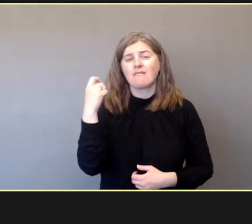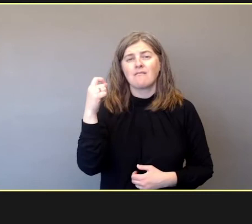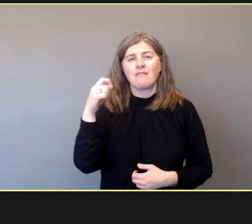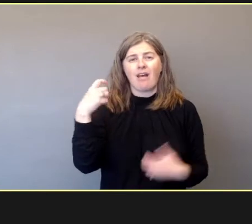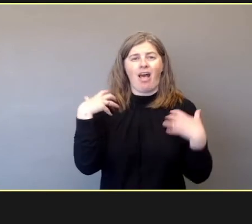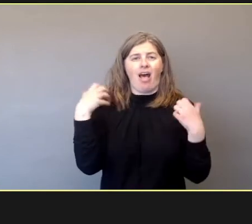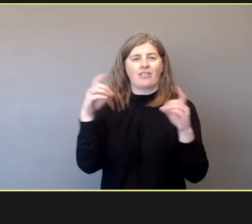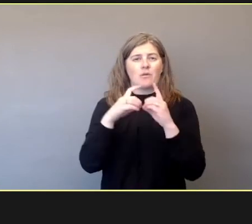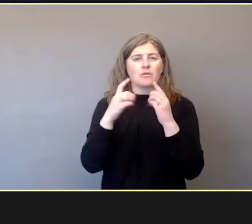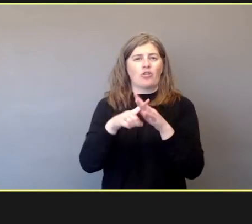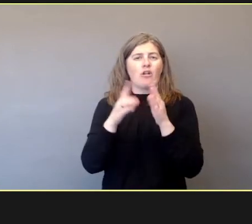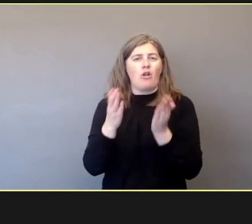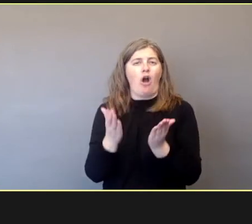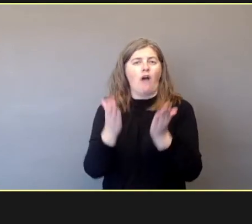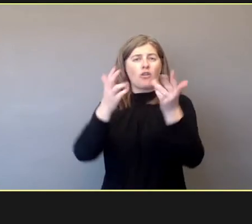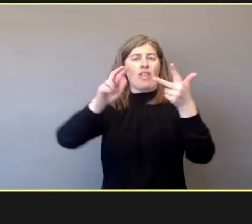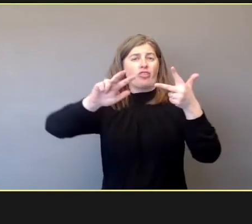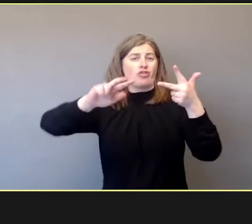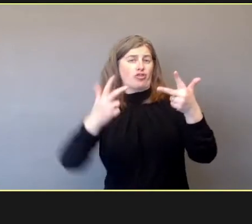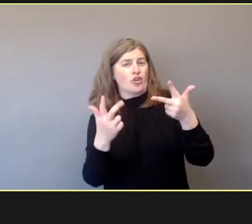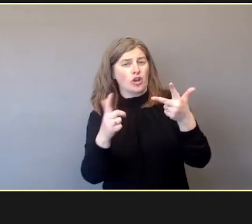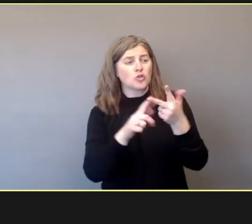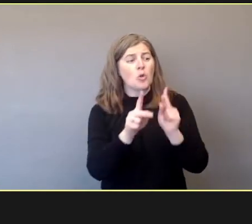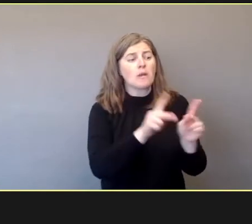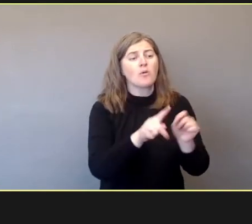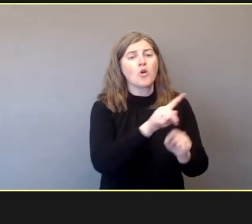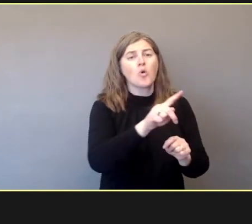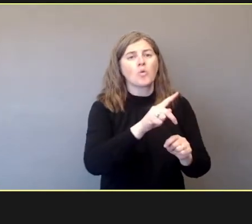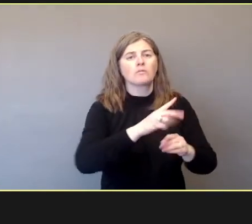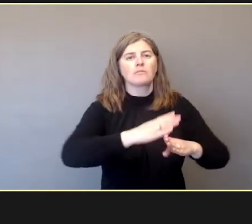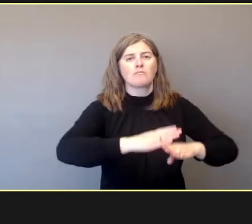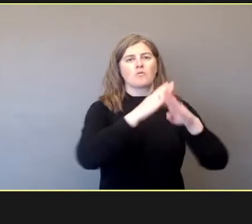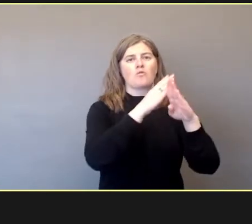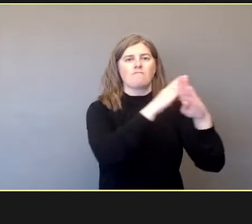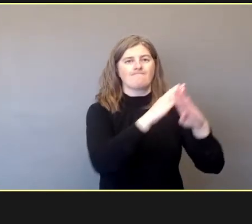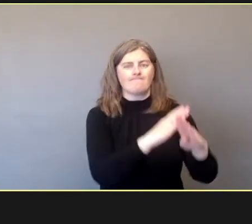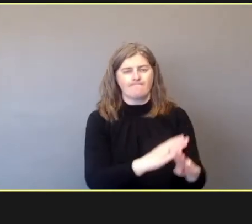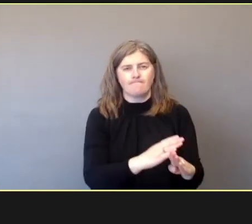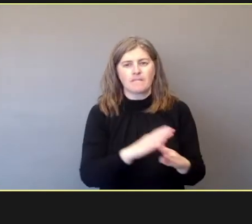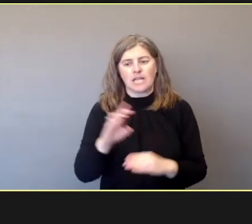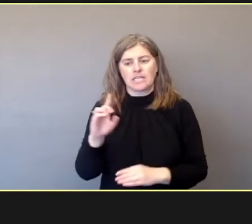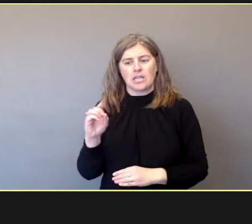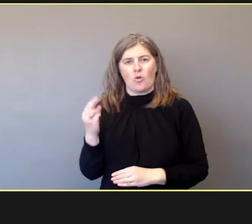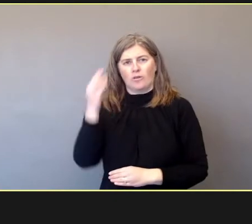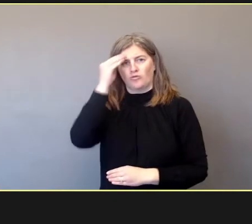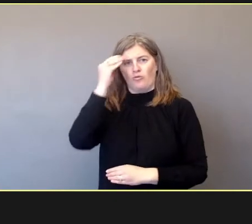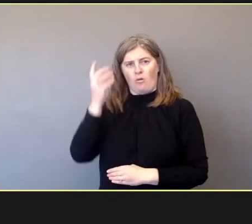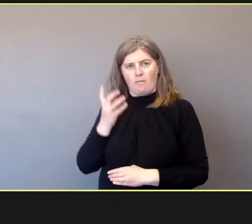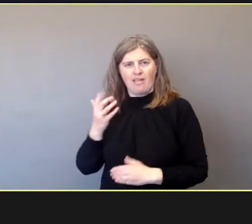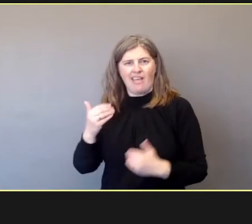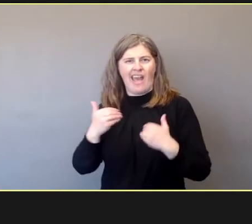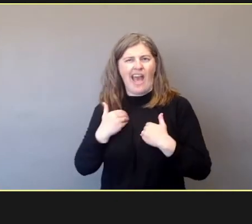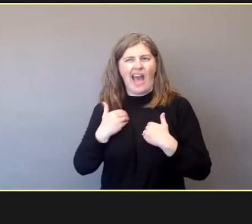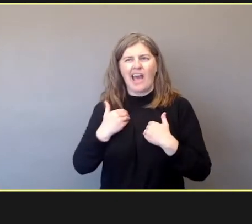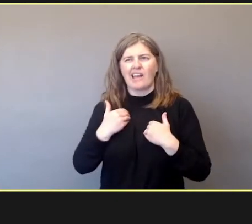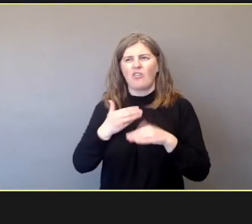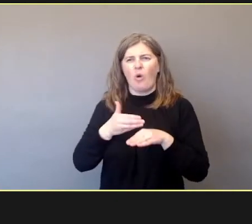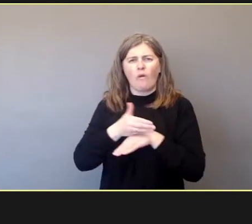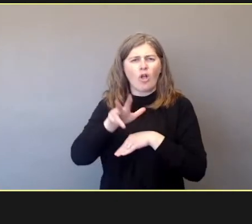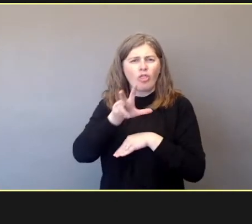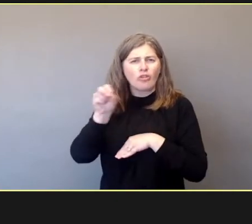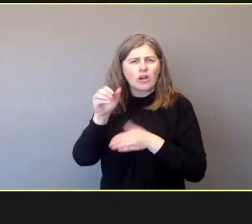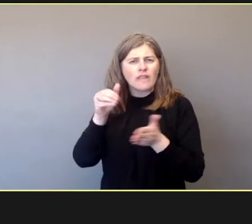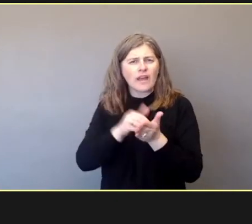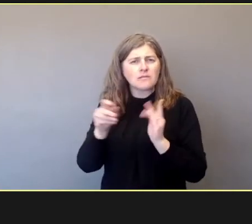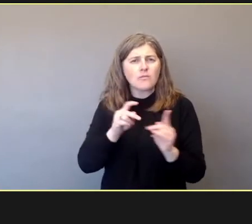started offering the 3rd booster to folks who are immunocompromised, DOH told me they had a little over 30,000 folks